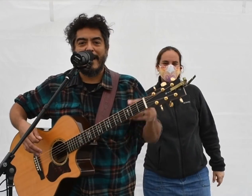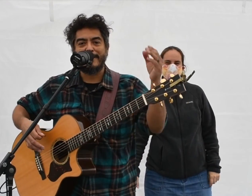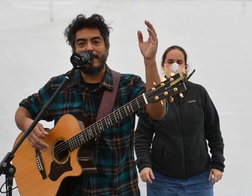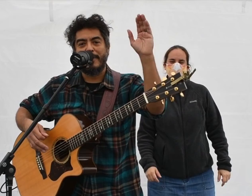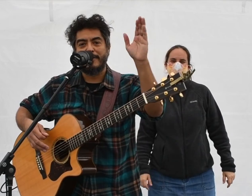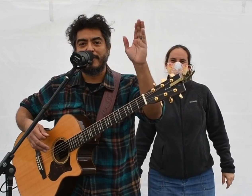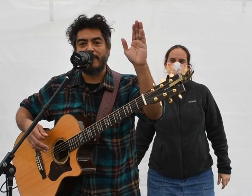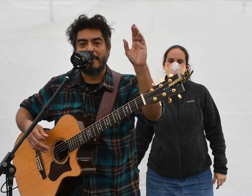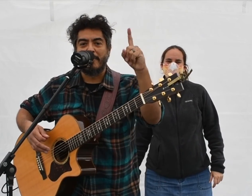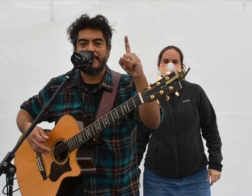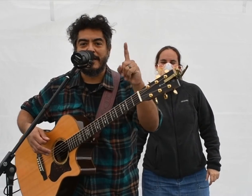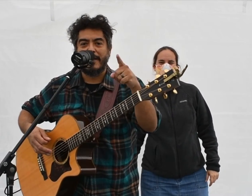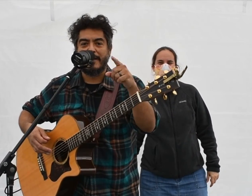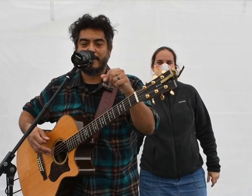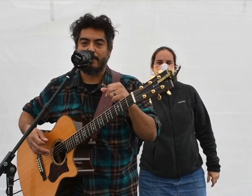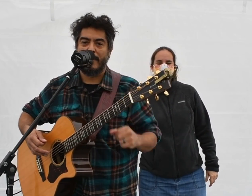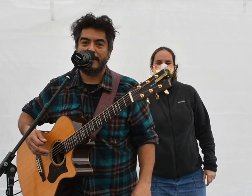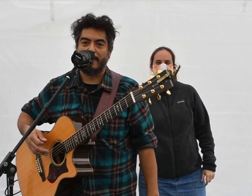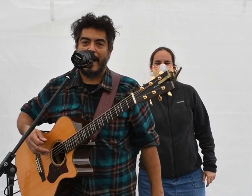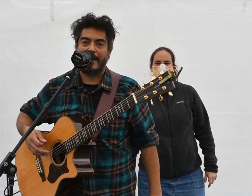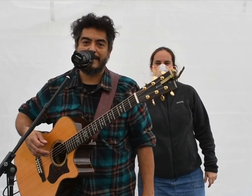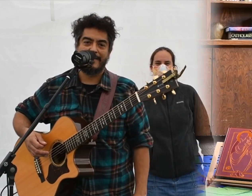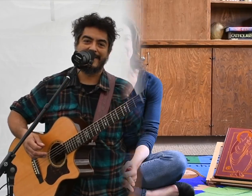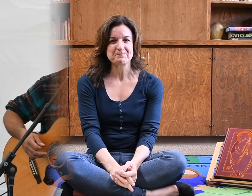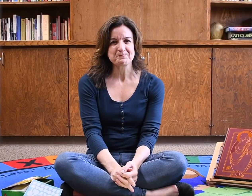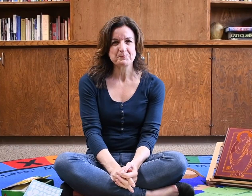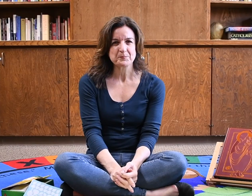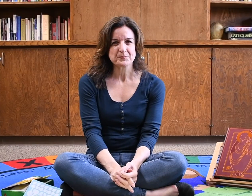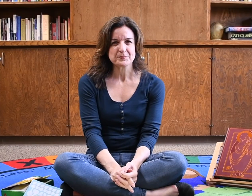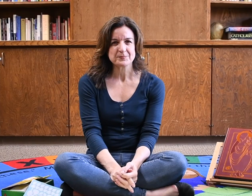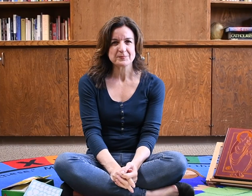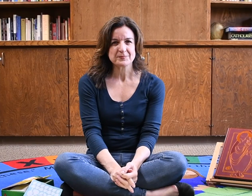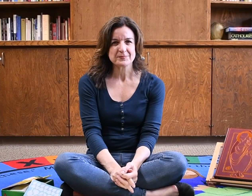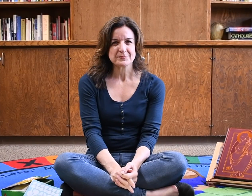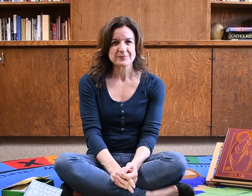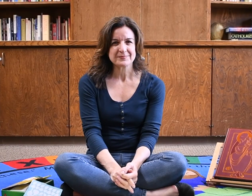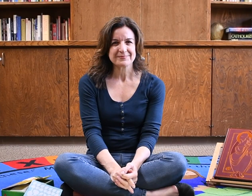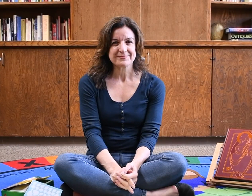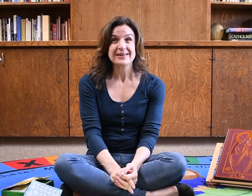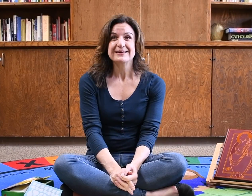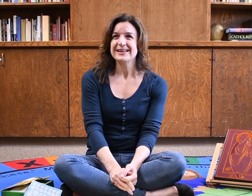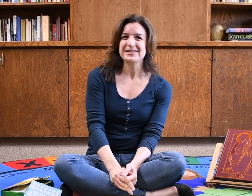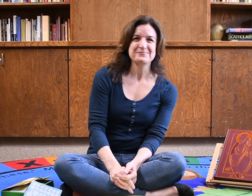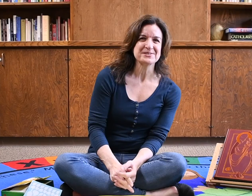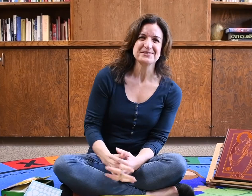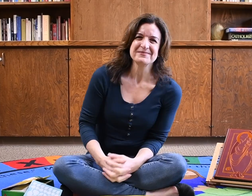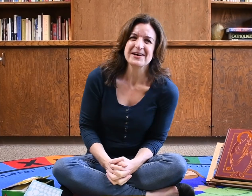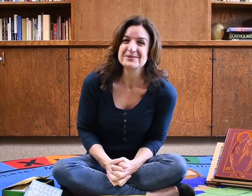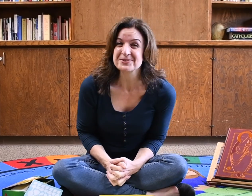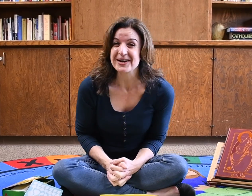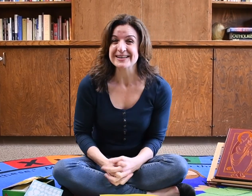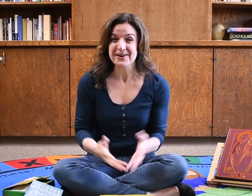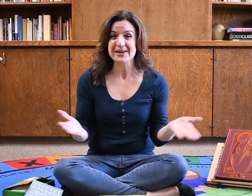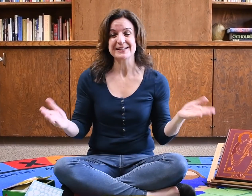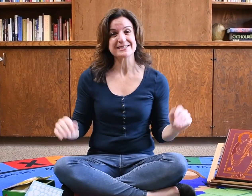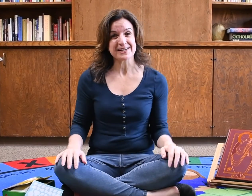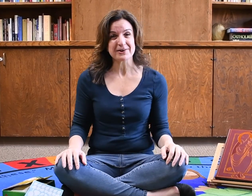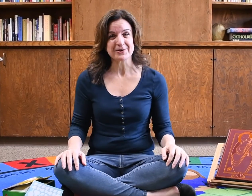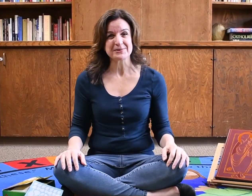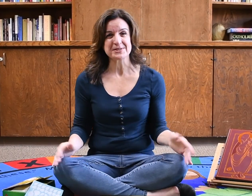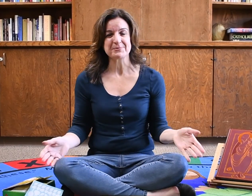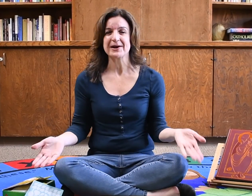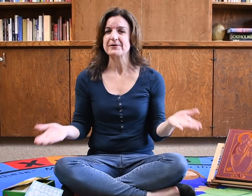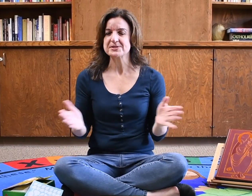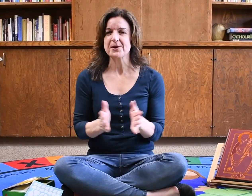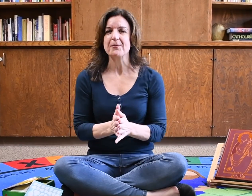Great job, guys. God bless you. Remember singing, it's praying twice. See you again. Thank you, Mr. Steve. That was great. Okay, let's say